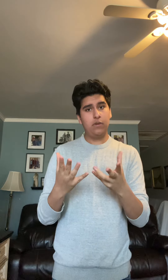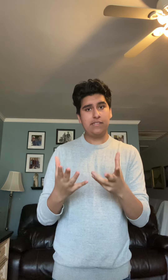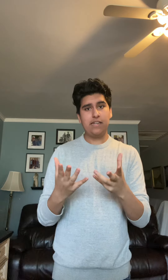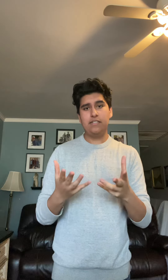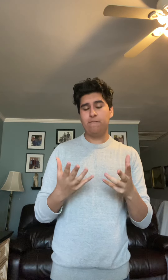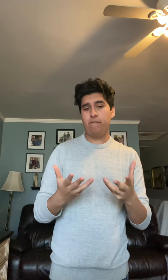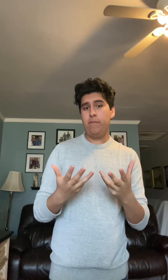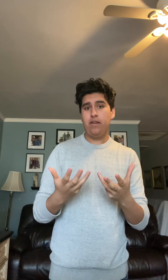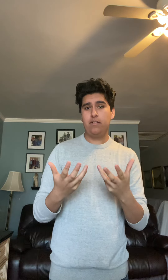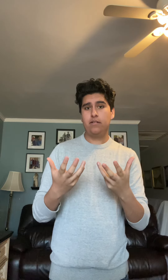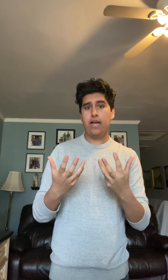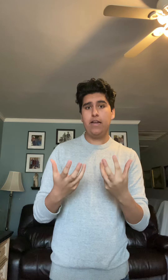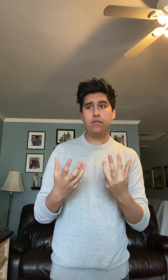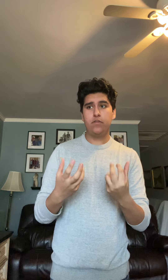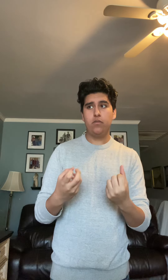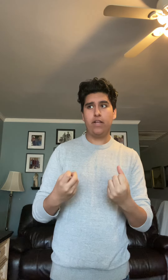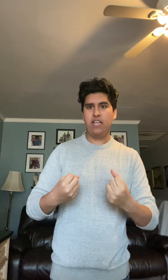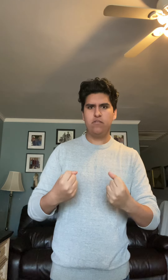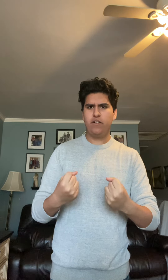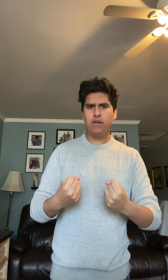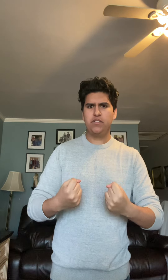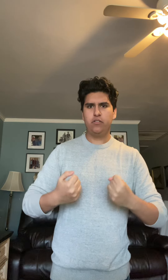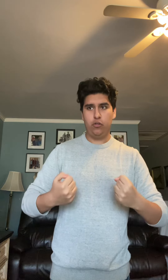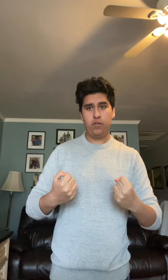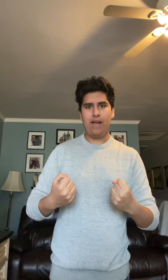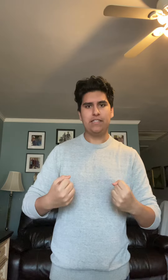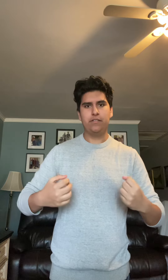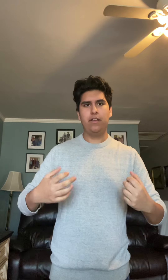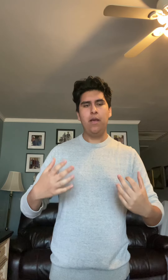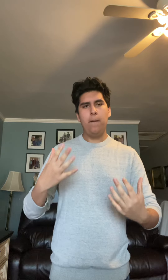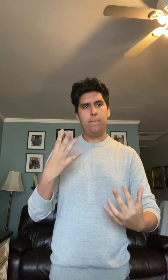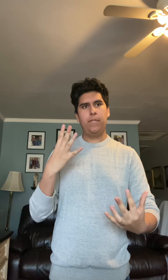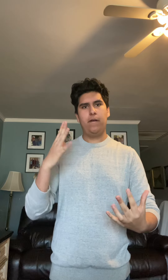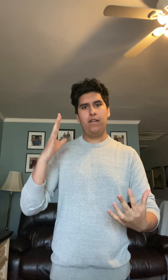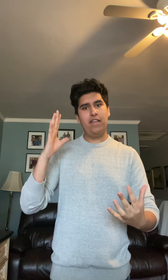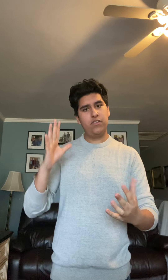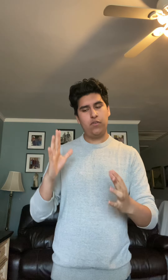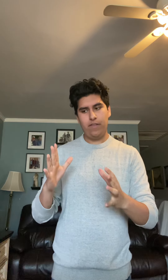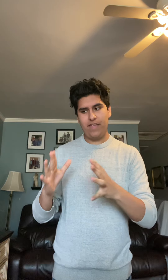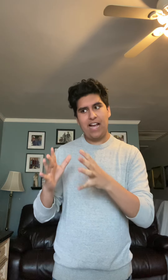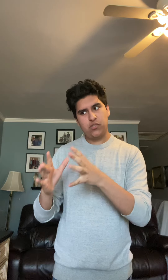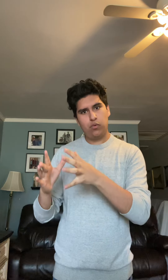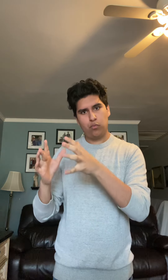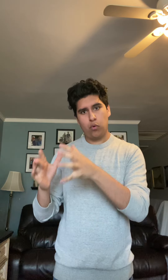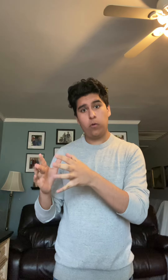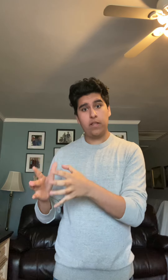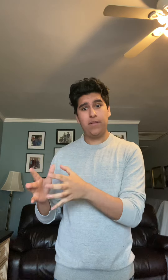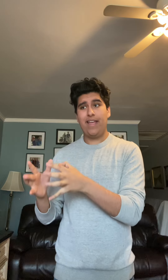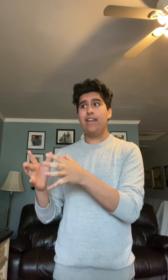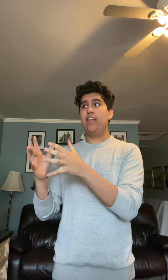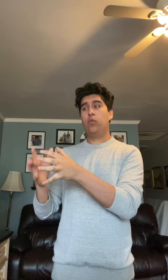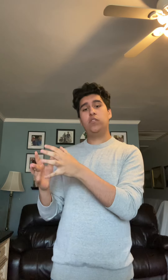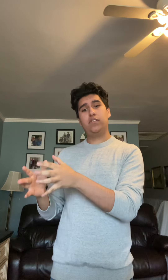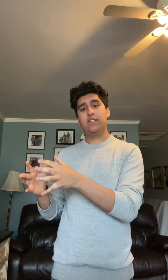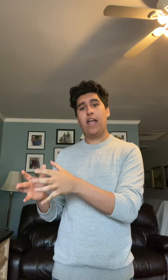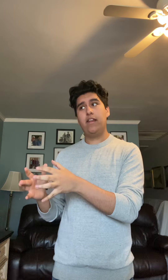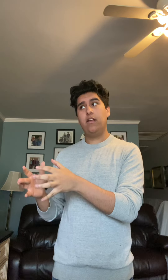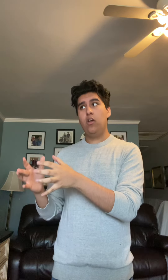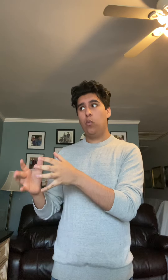seen as a feminine kind of dude. Like, he was very muscular and looked masculine, but in the actual role he played in Norse society was